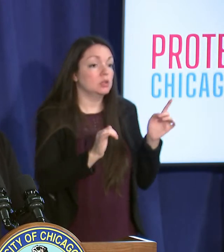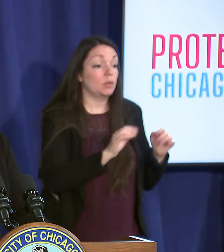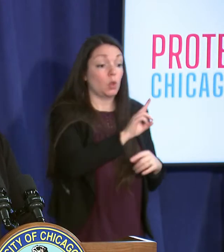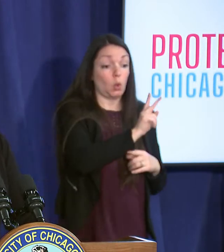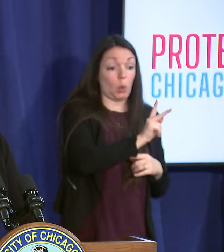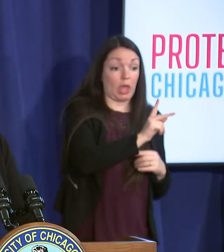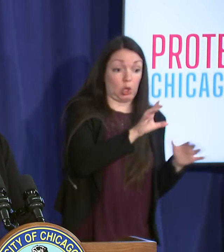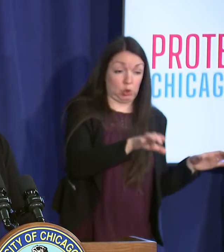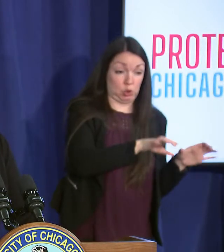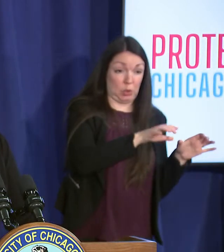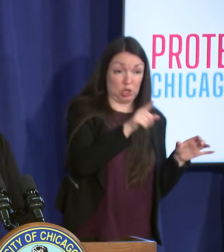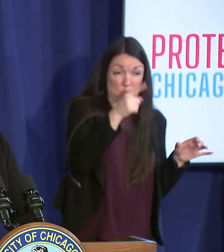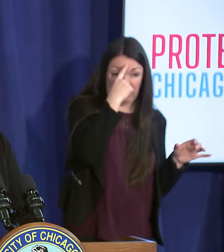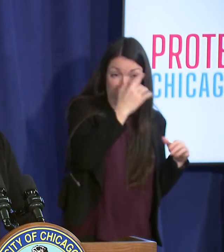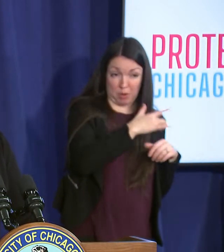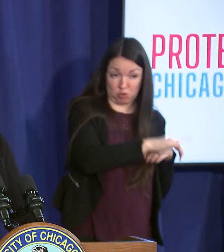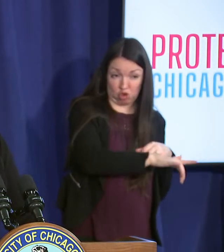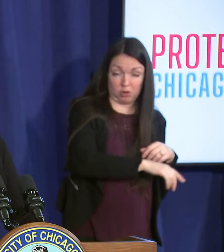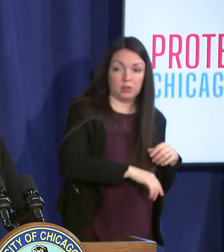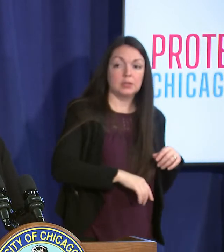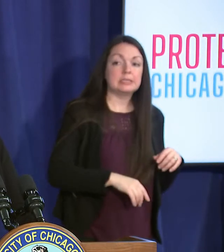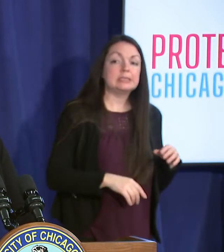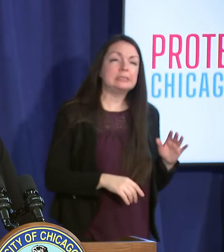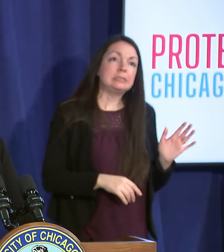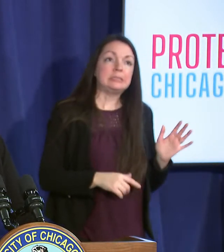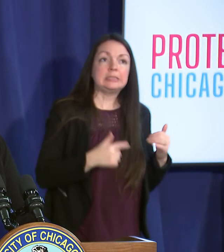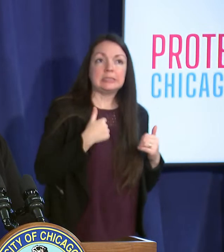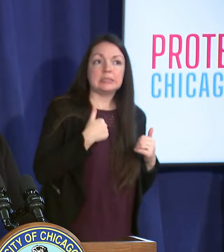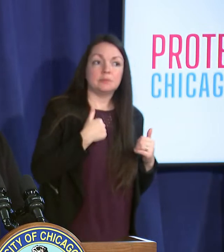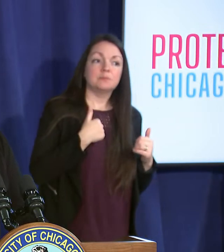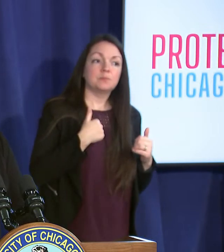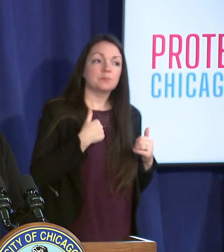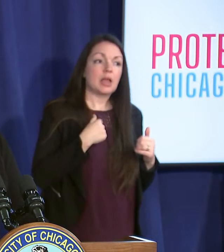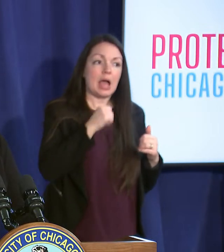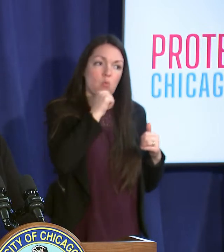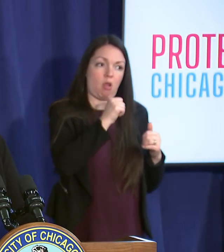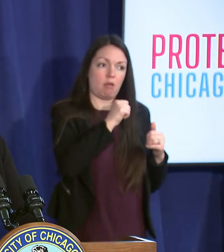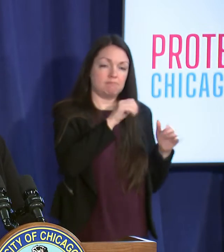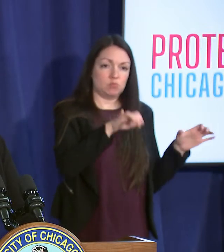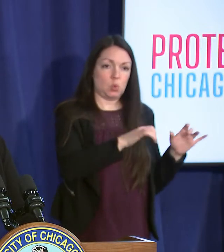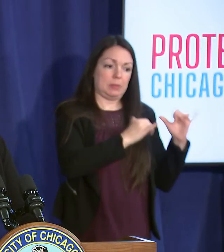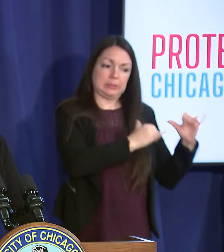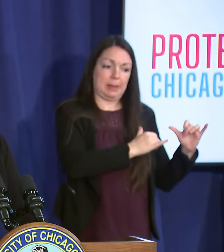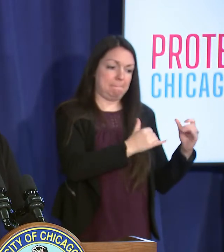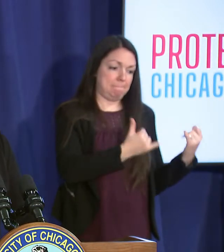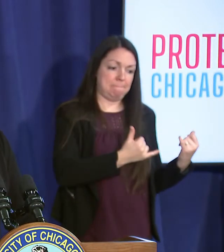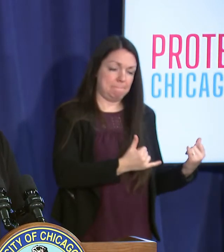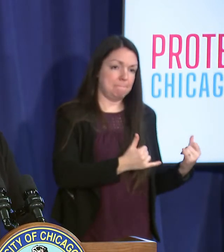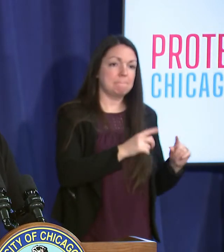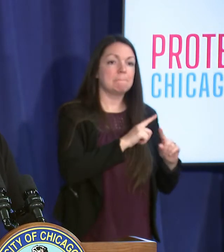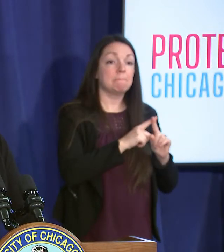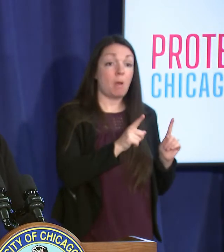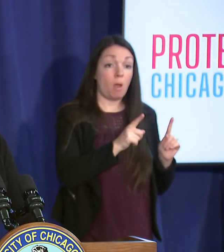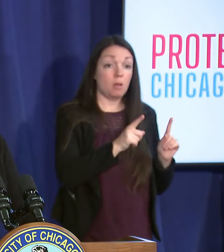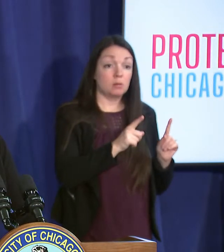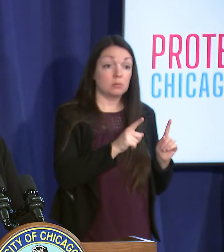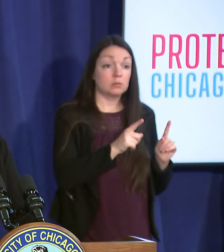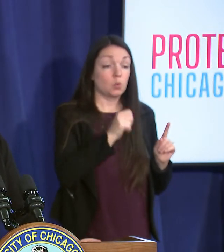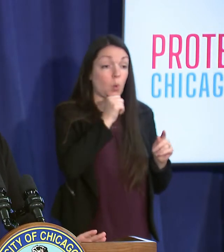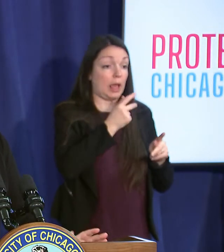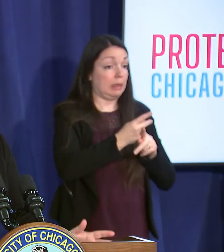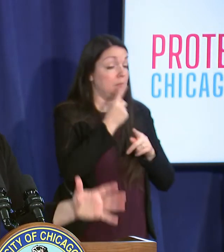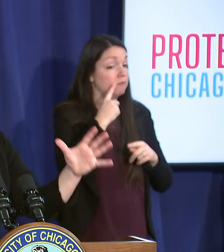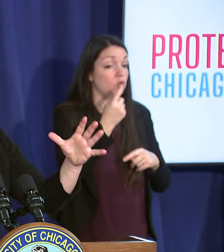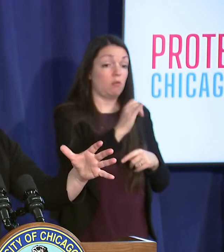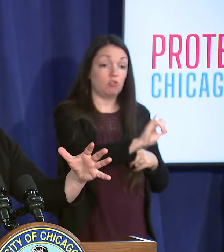is very premature in your estimation. That is not a move that I would make based on what we have seen here at this point. But we are not keeping this forever.